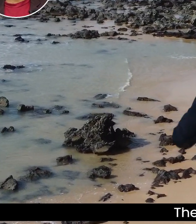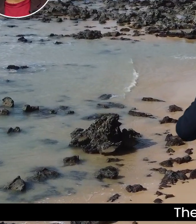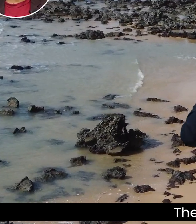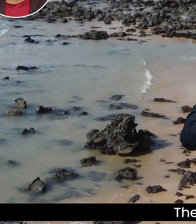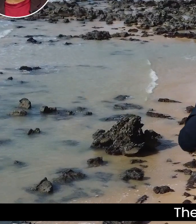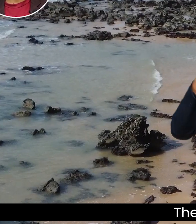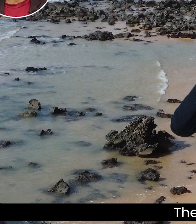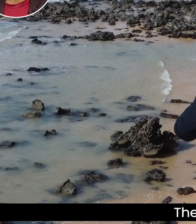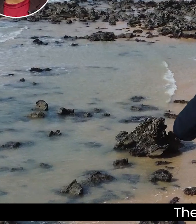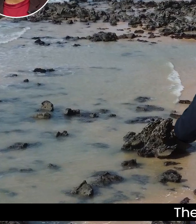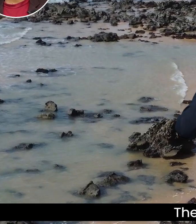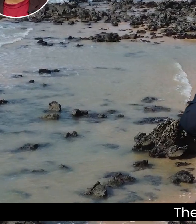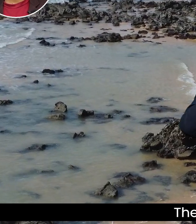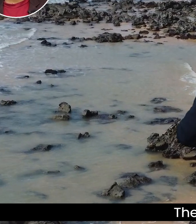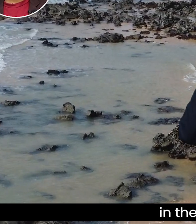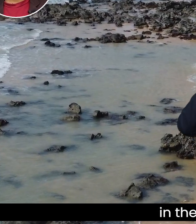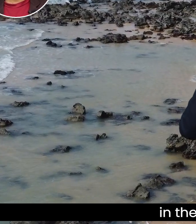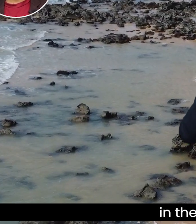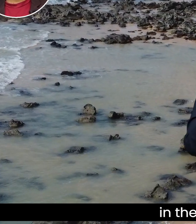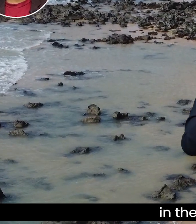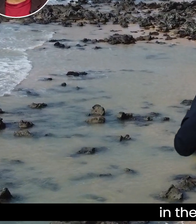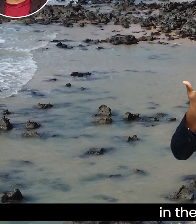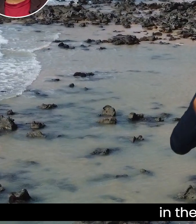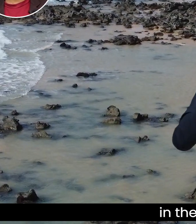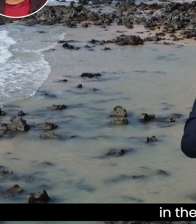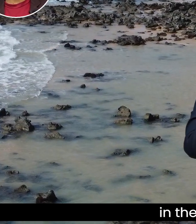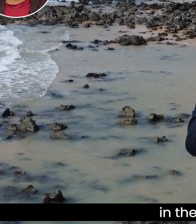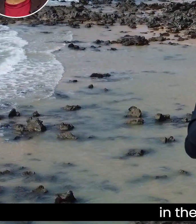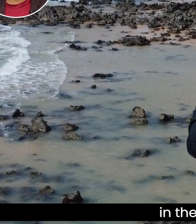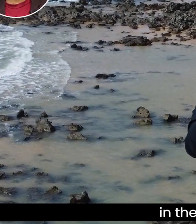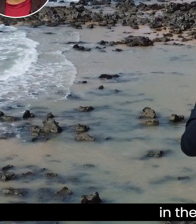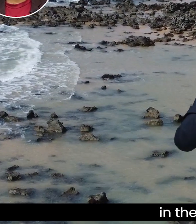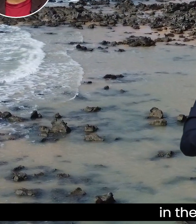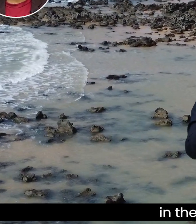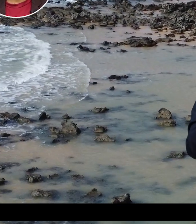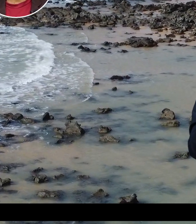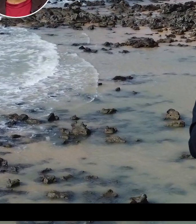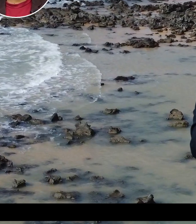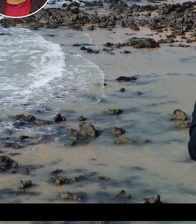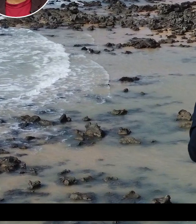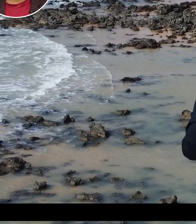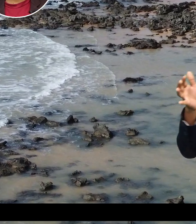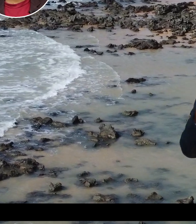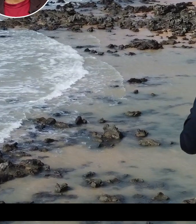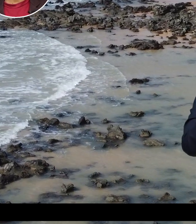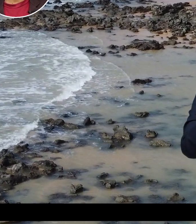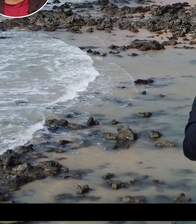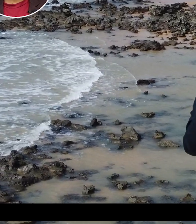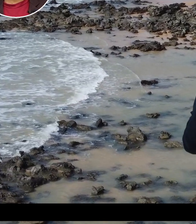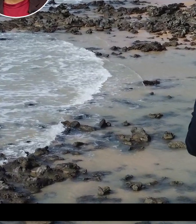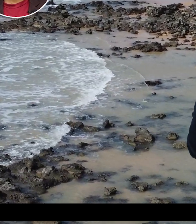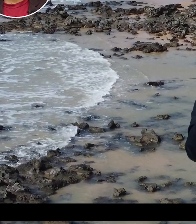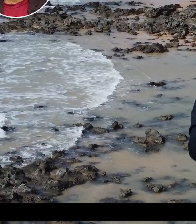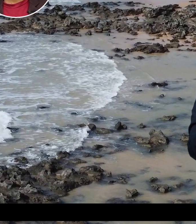The eroded material in the form of small rocks, gravel,